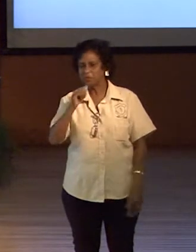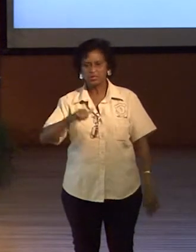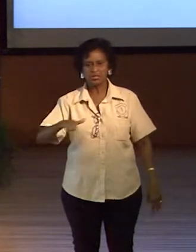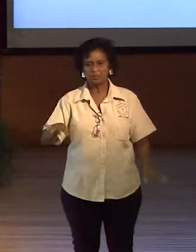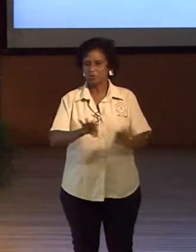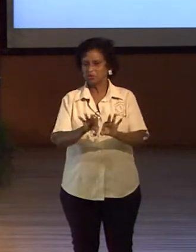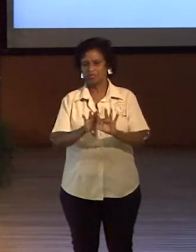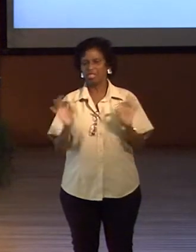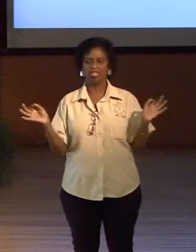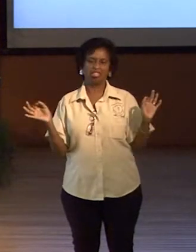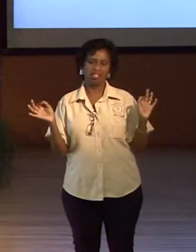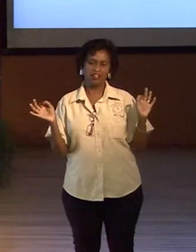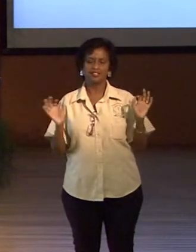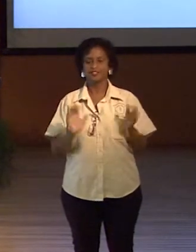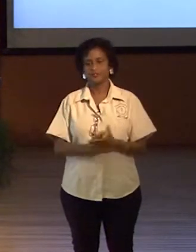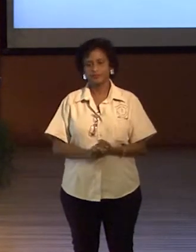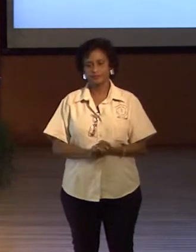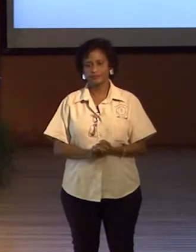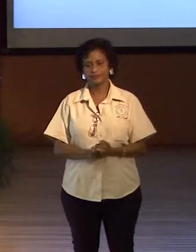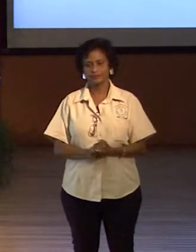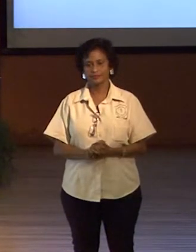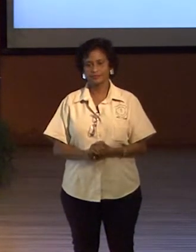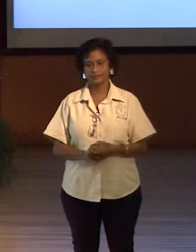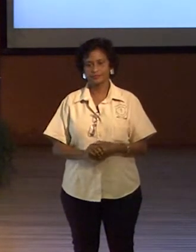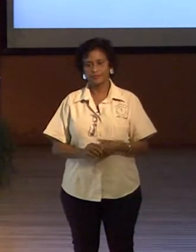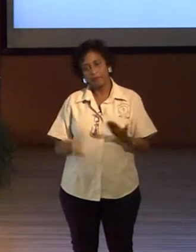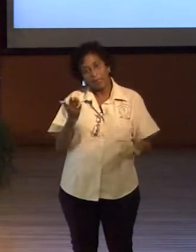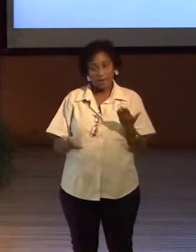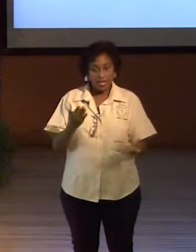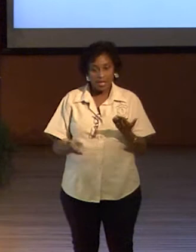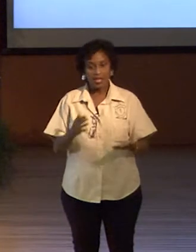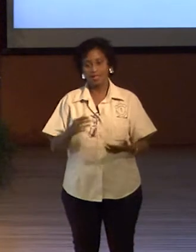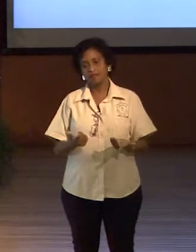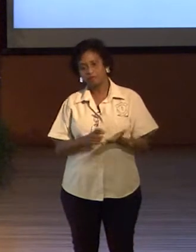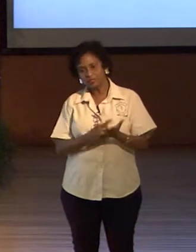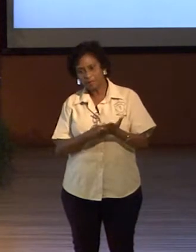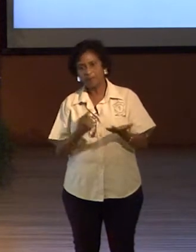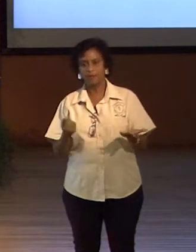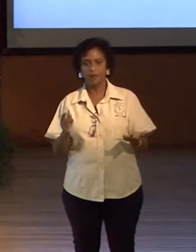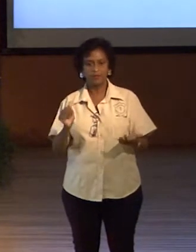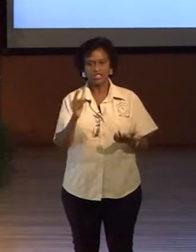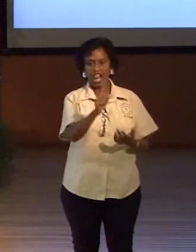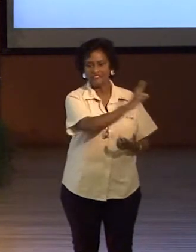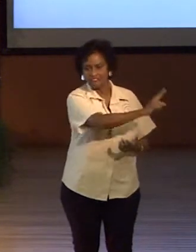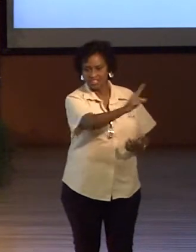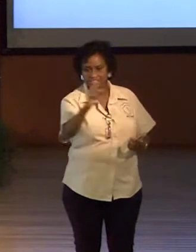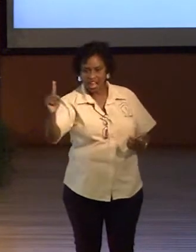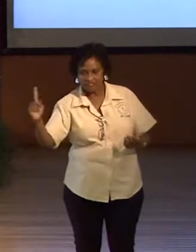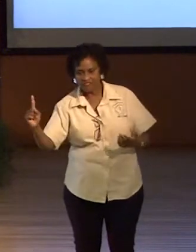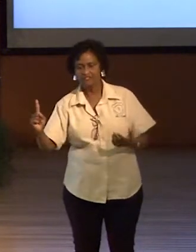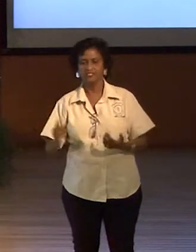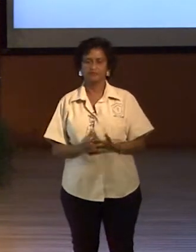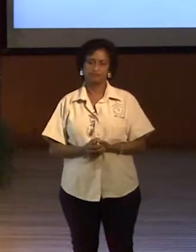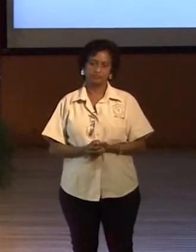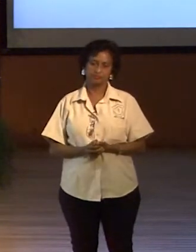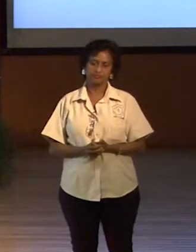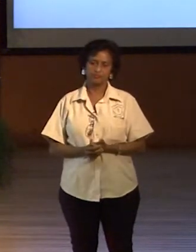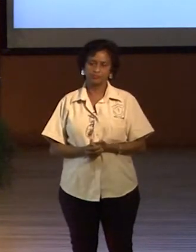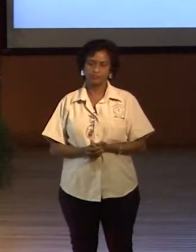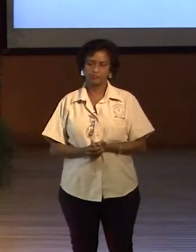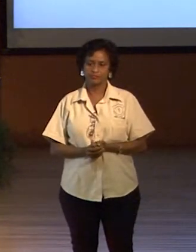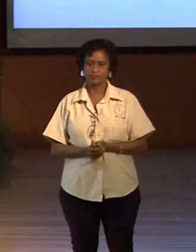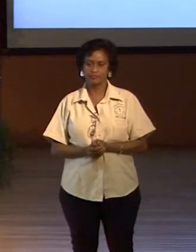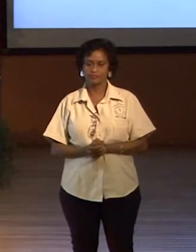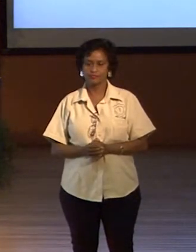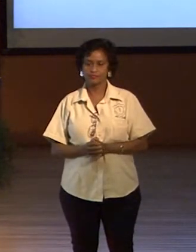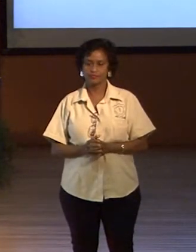I think that even in our interactions with ourselves, which I think is in some ways a mirror of that, there